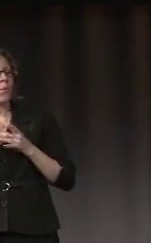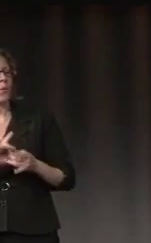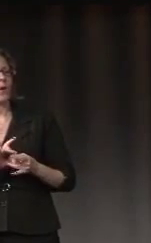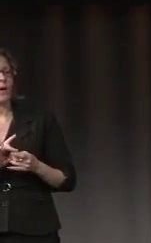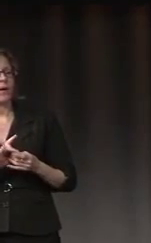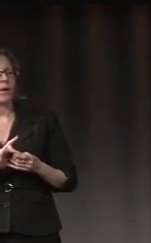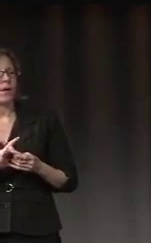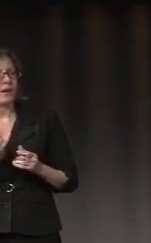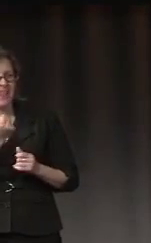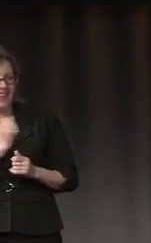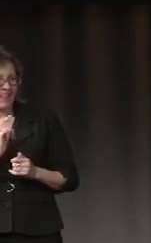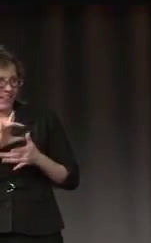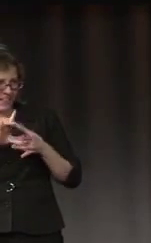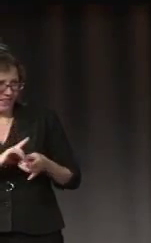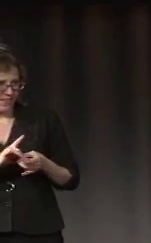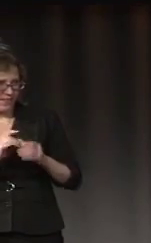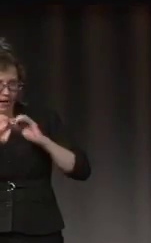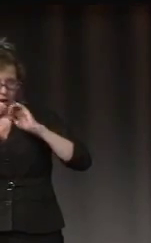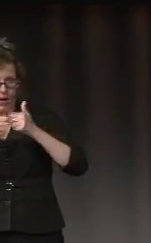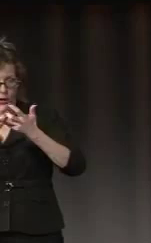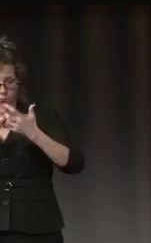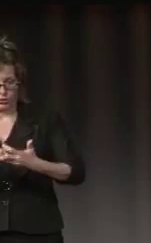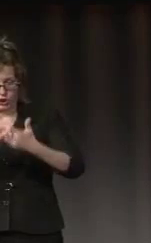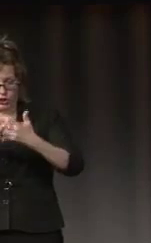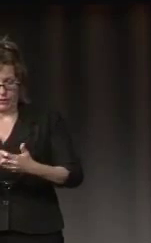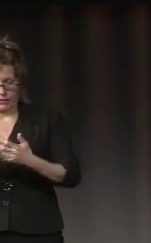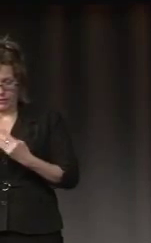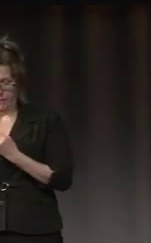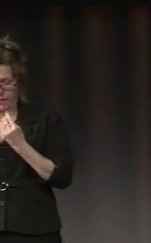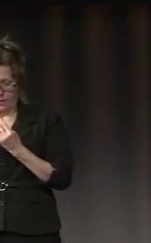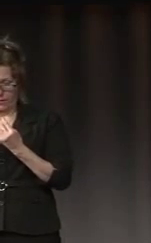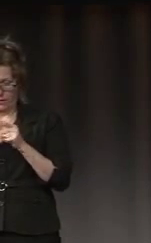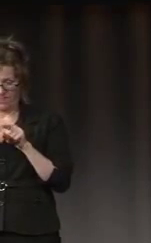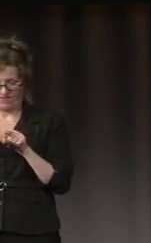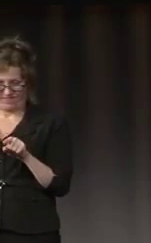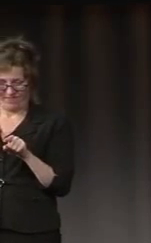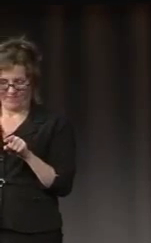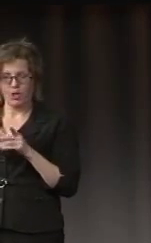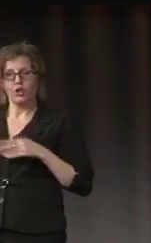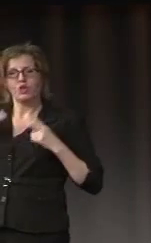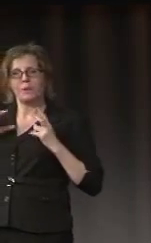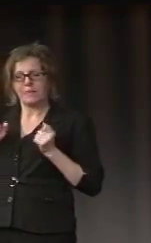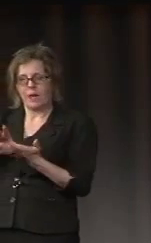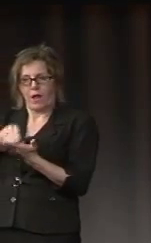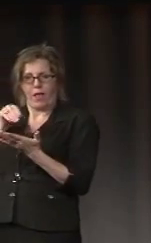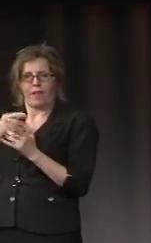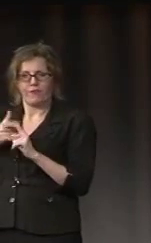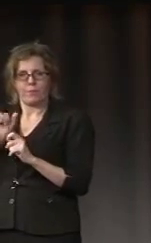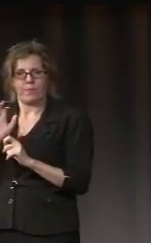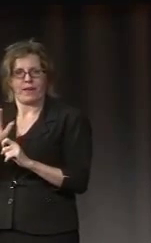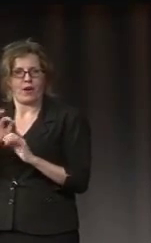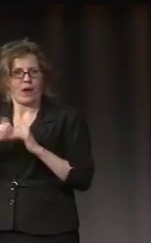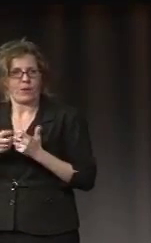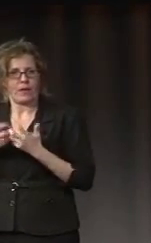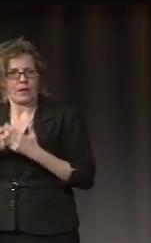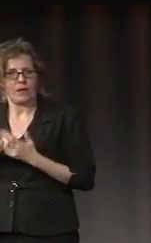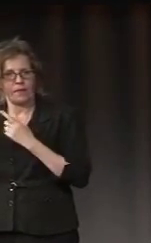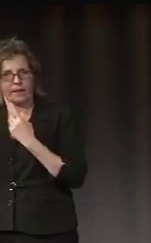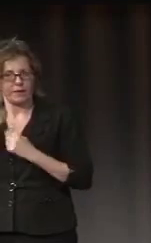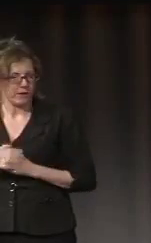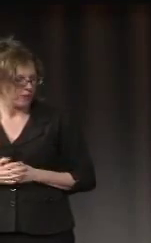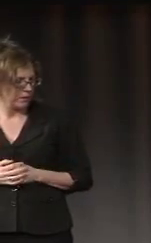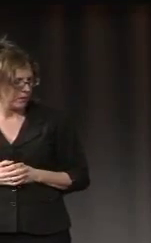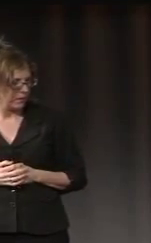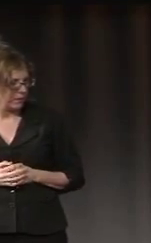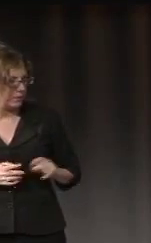how machines think that humans could learn from? But